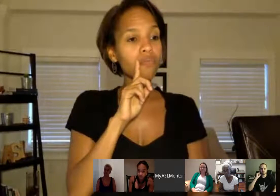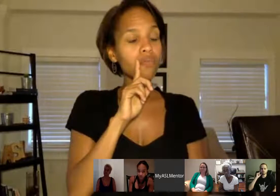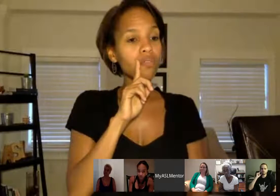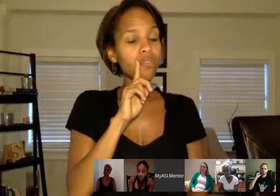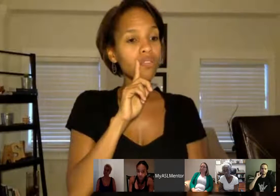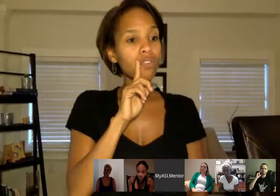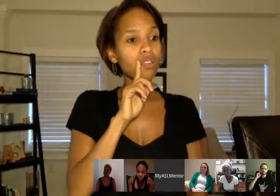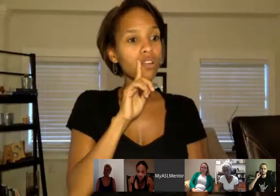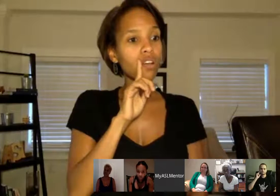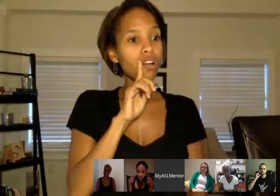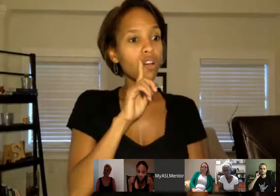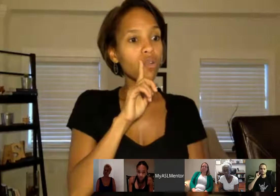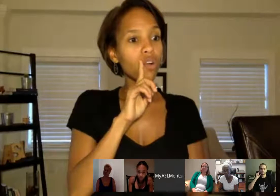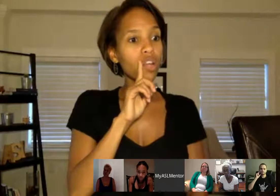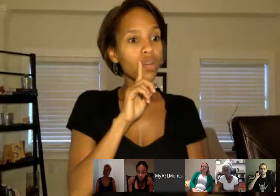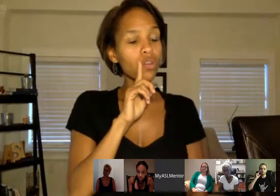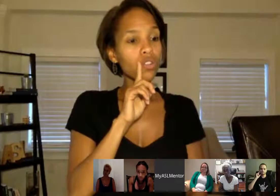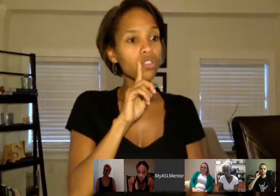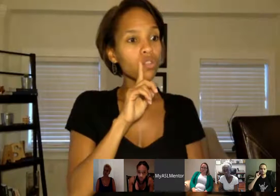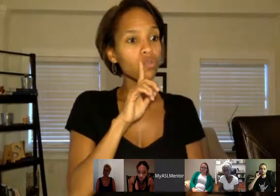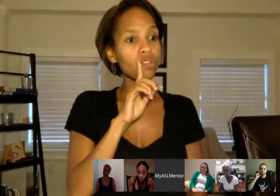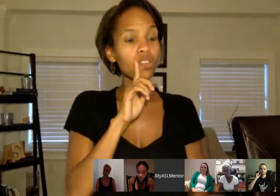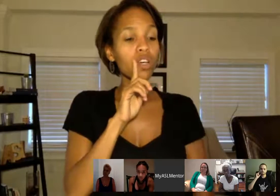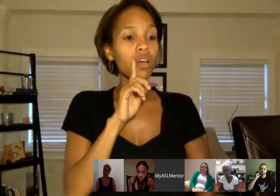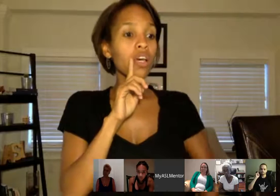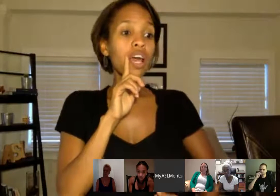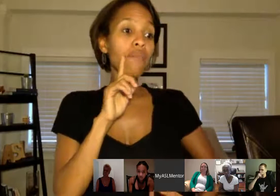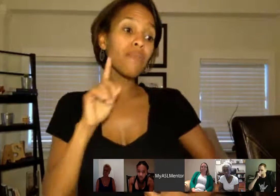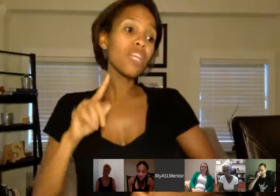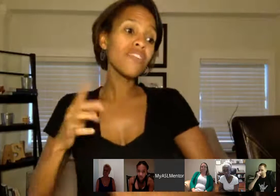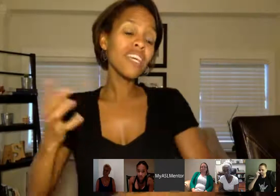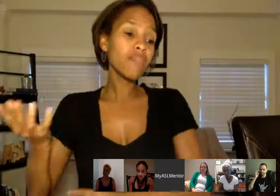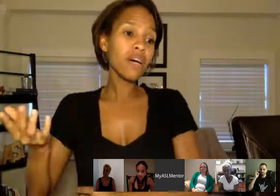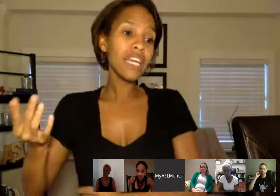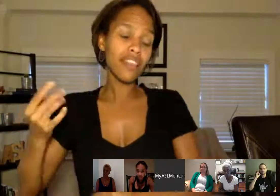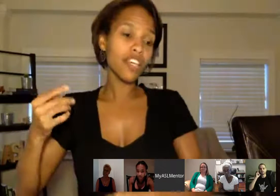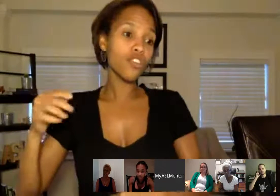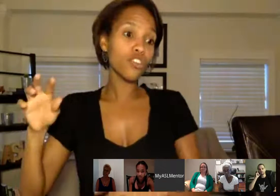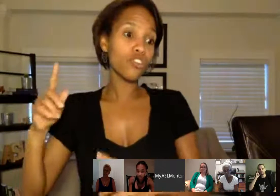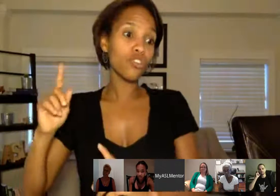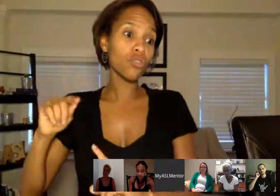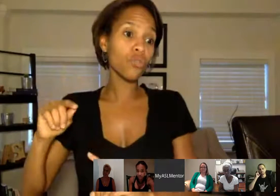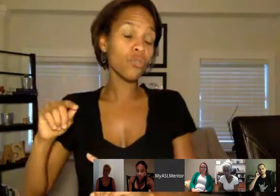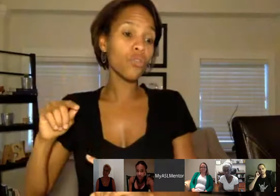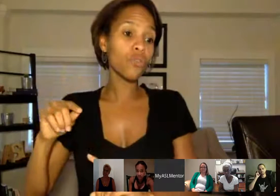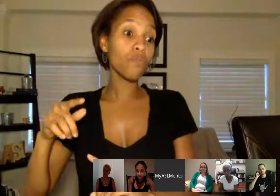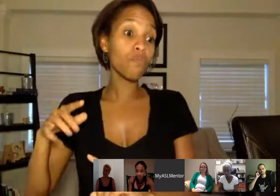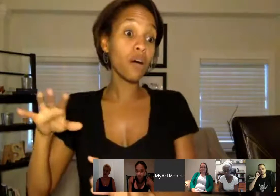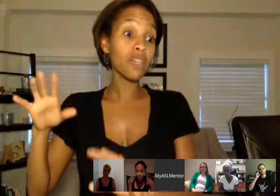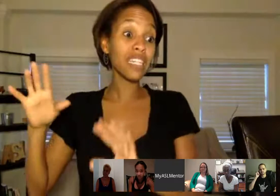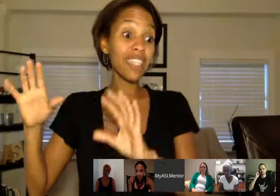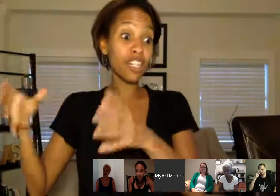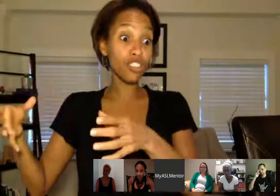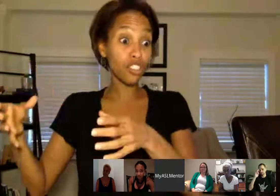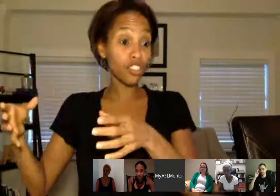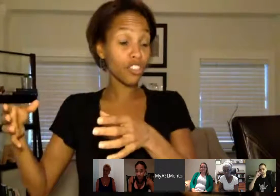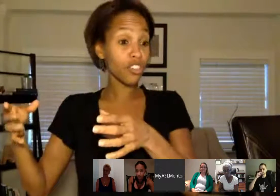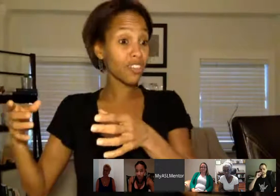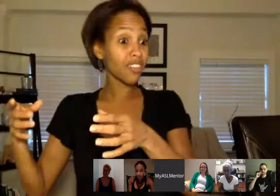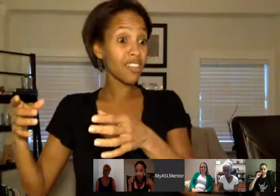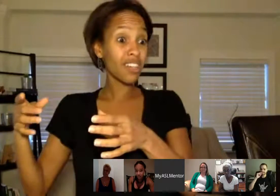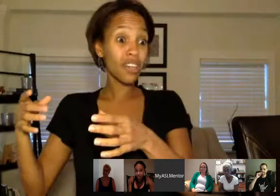one of the cornerstones. And maybe you don't even need the money thing. You could just do public